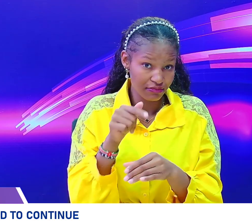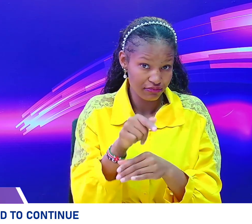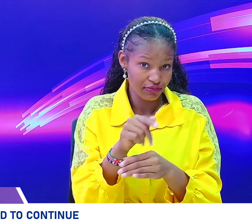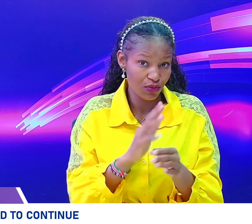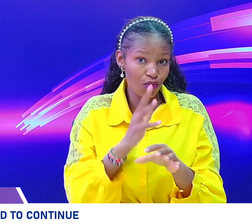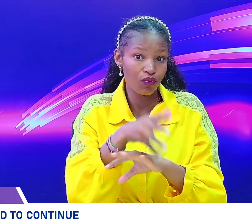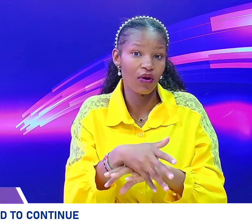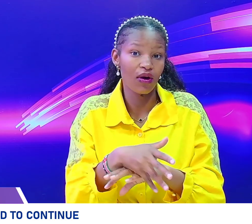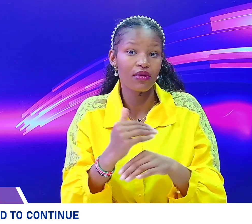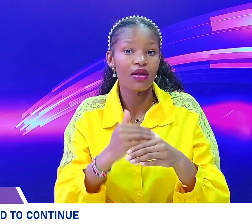days,